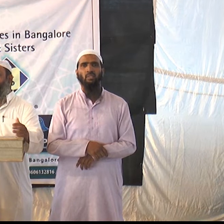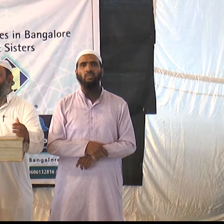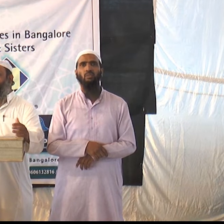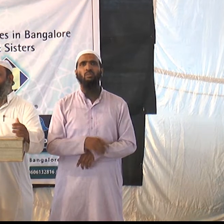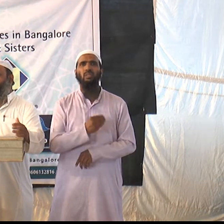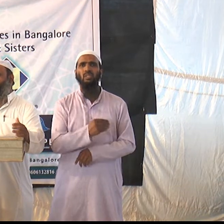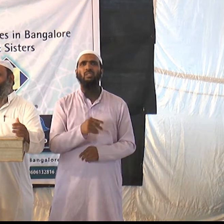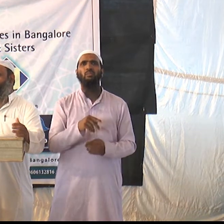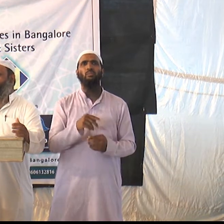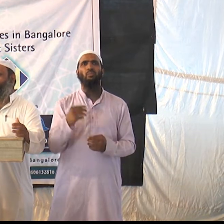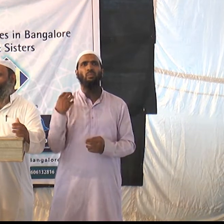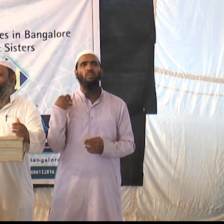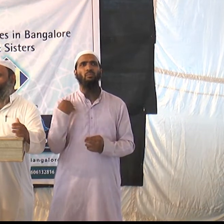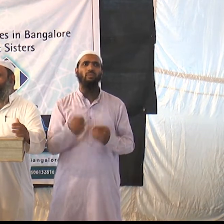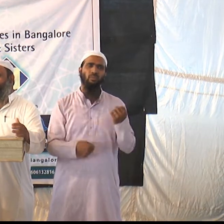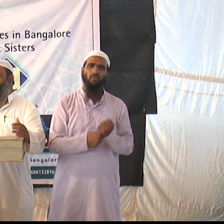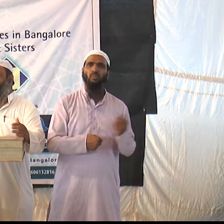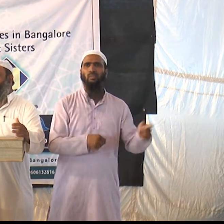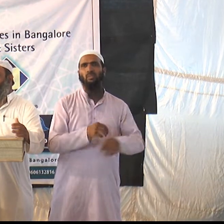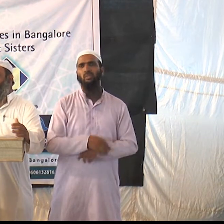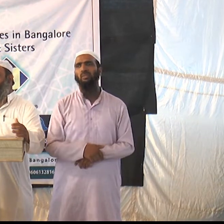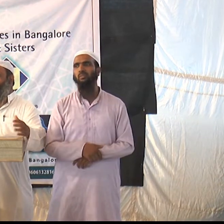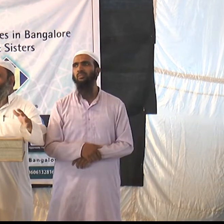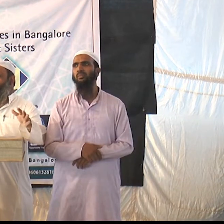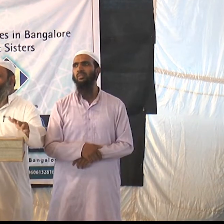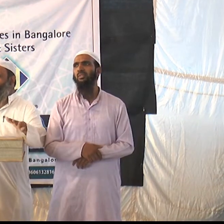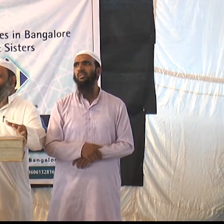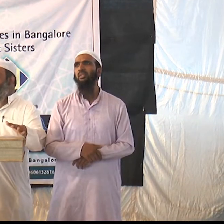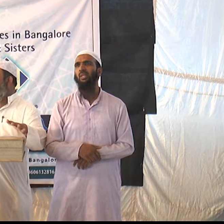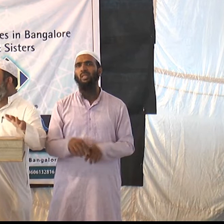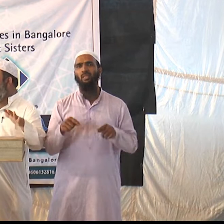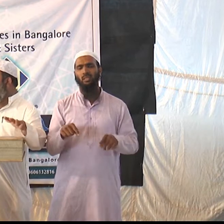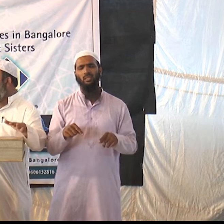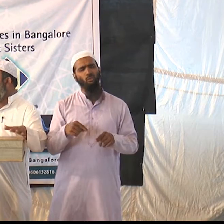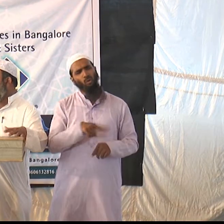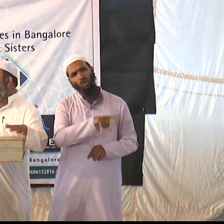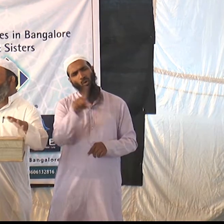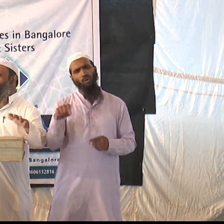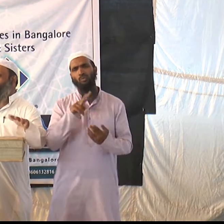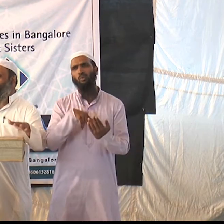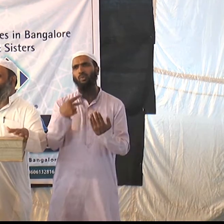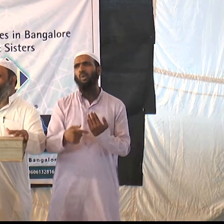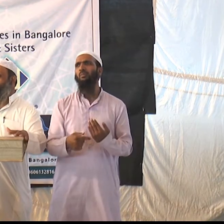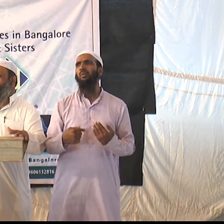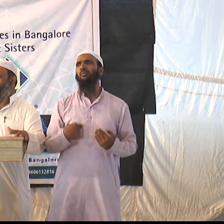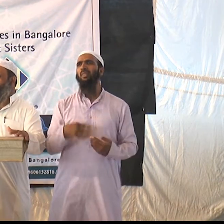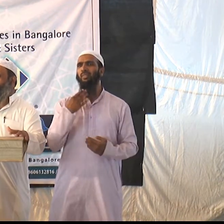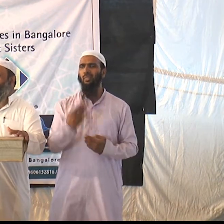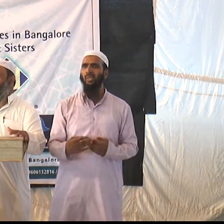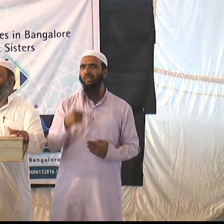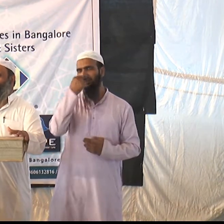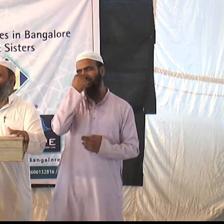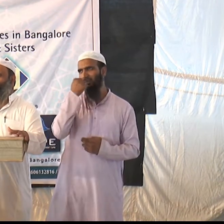inception, Brother Feroz Abdullah has been instrumental in supporting CIS Welfare Trust. I